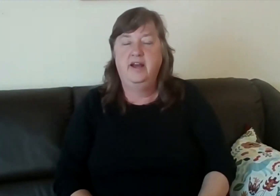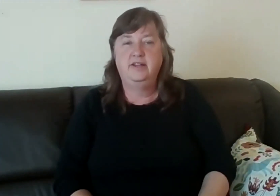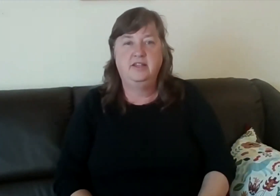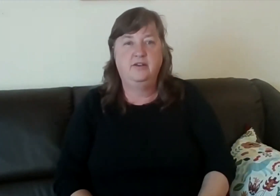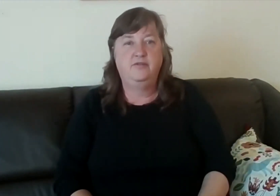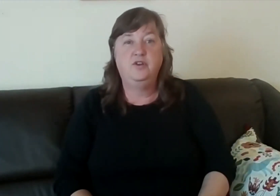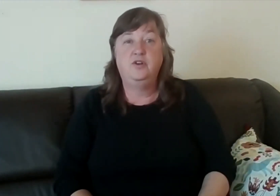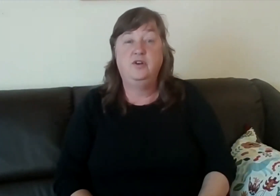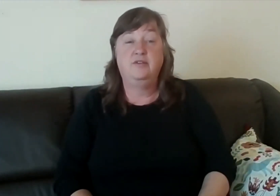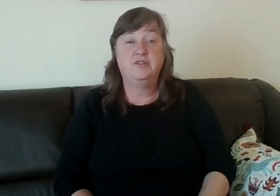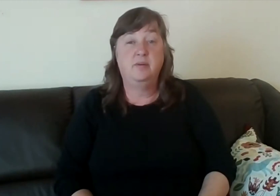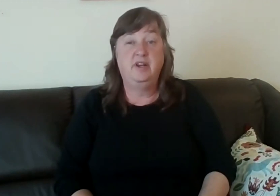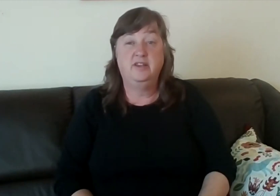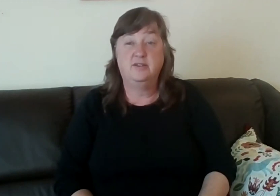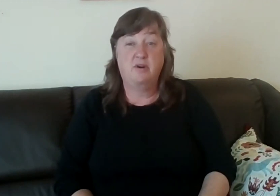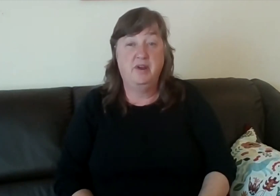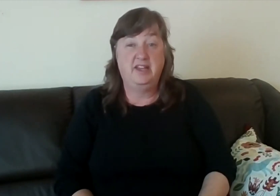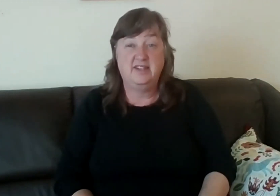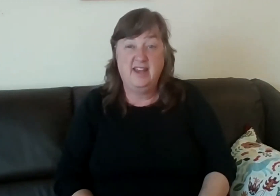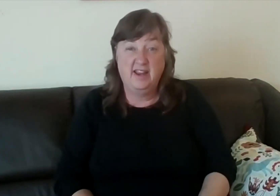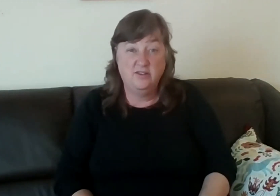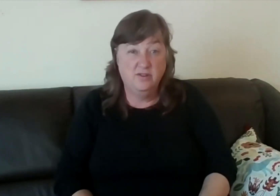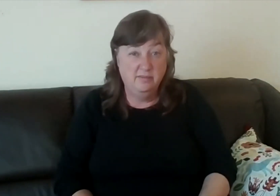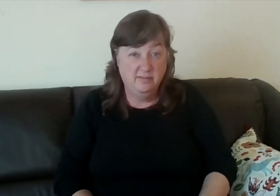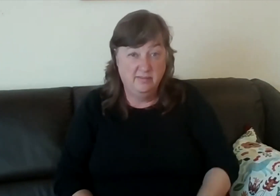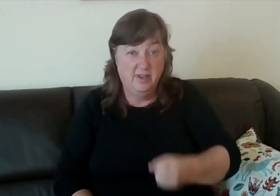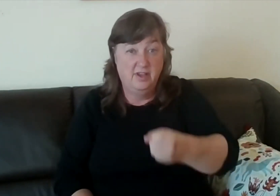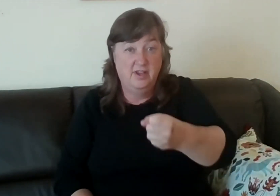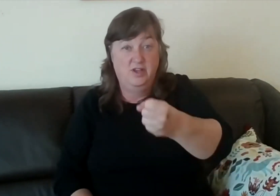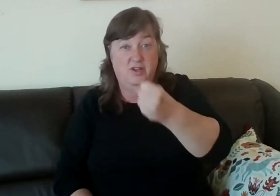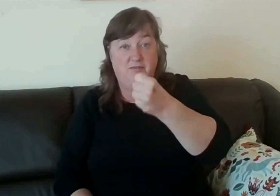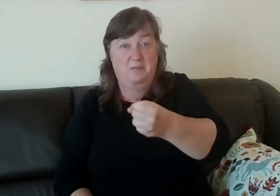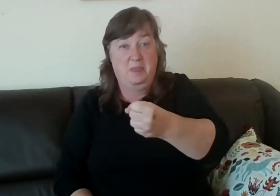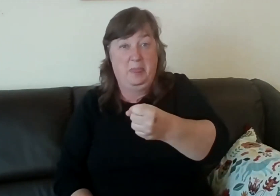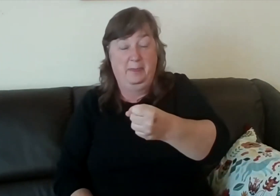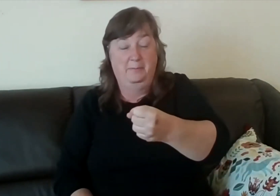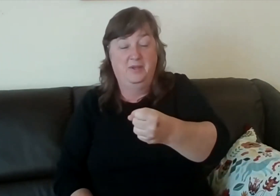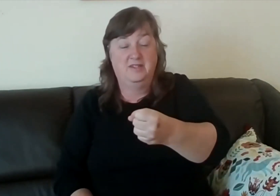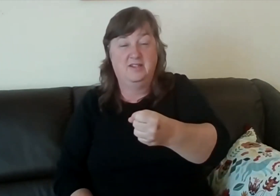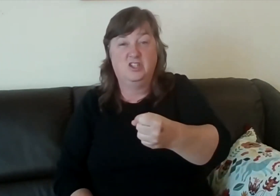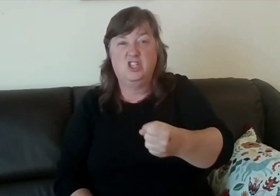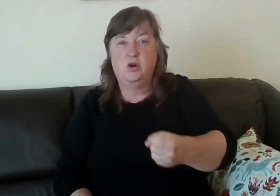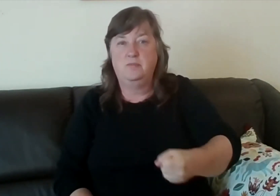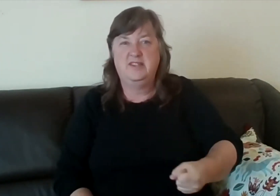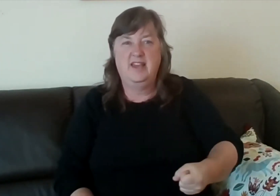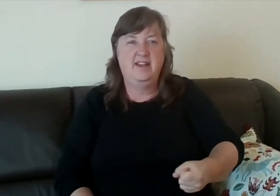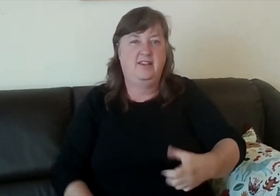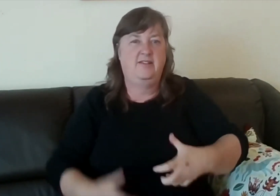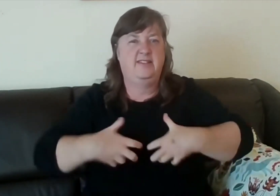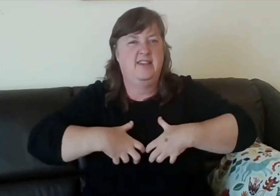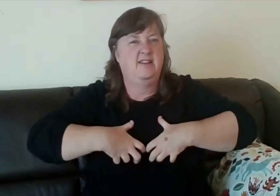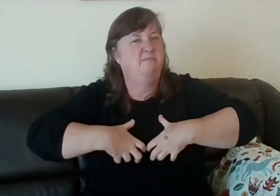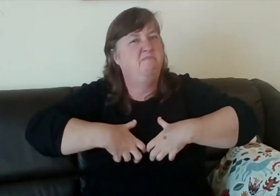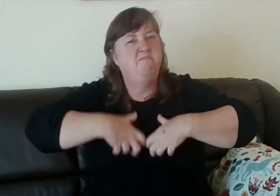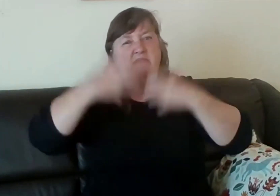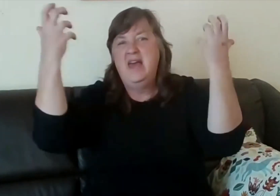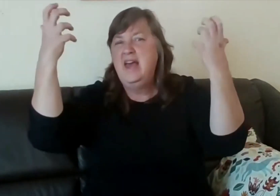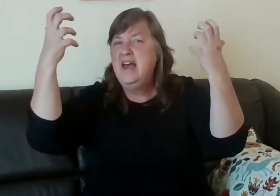And if somebody is throwing a tantrum because they're so upset, you'd say they're